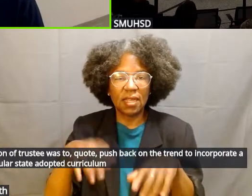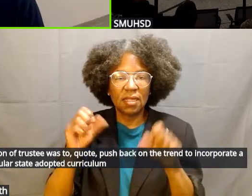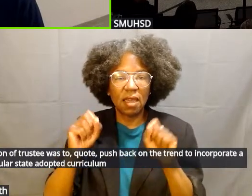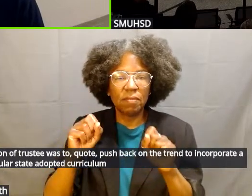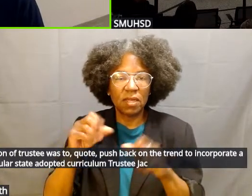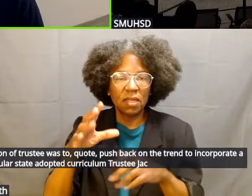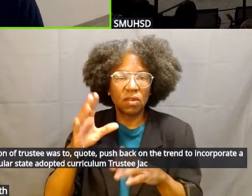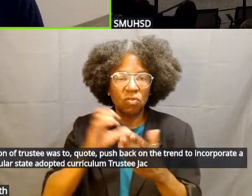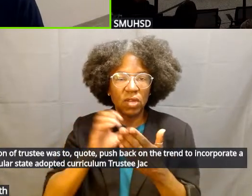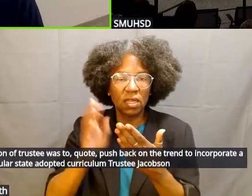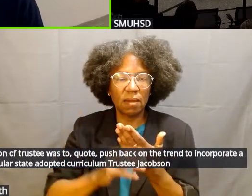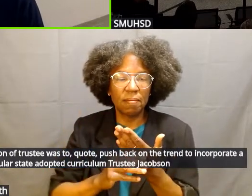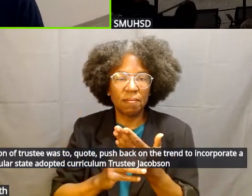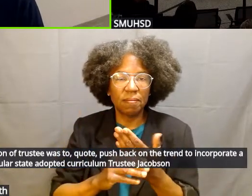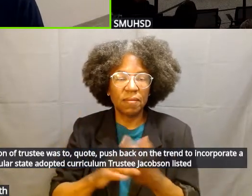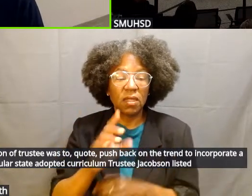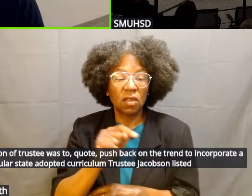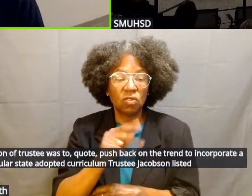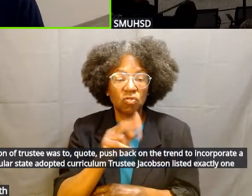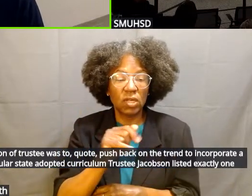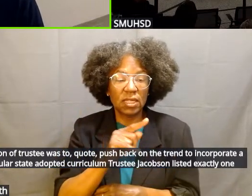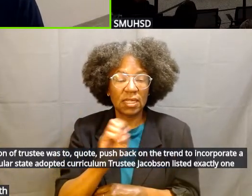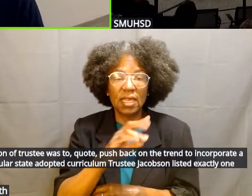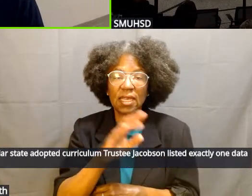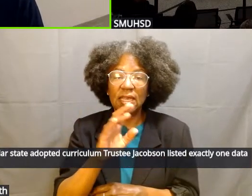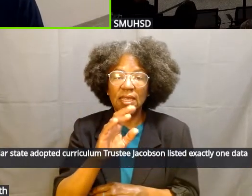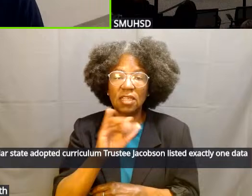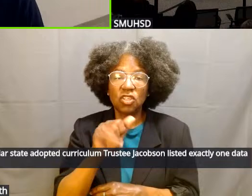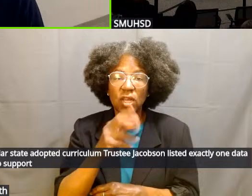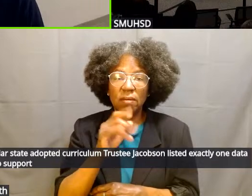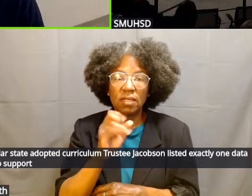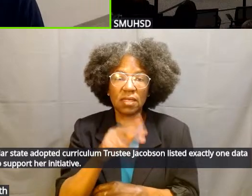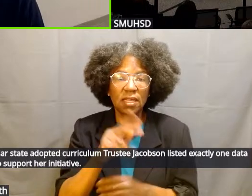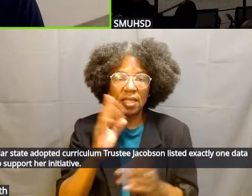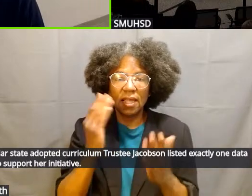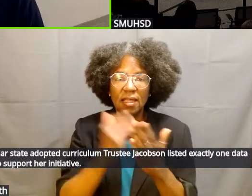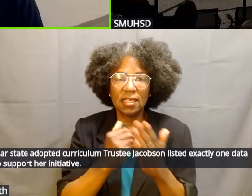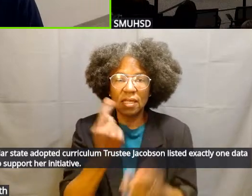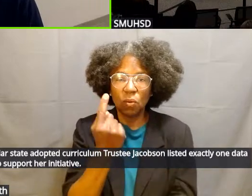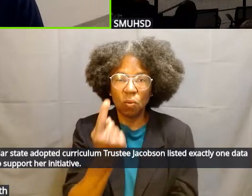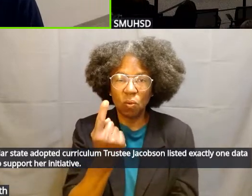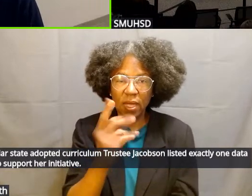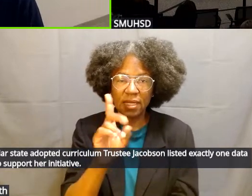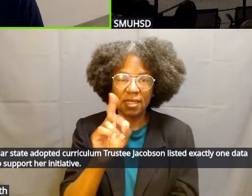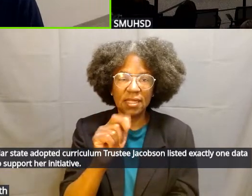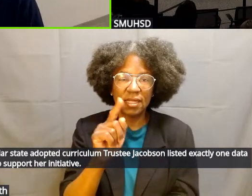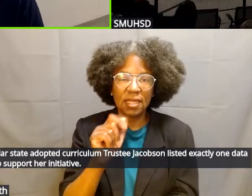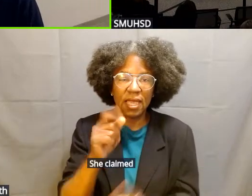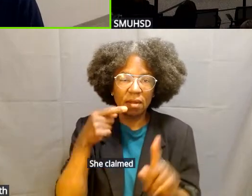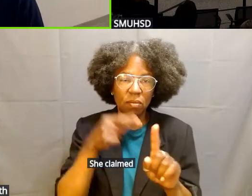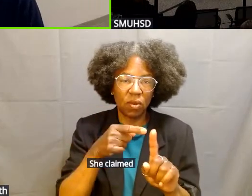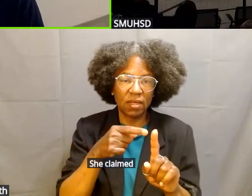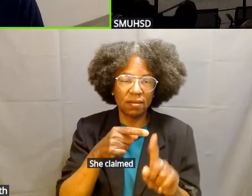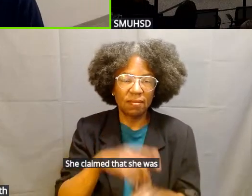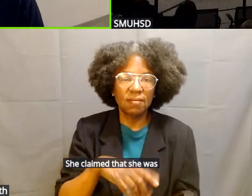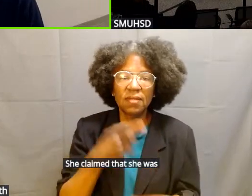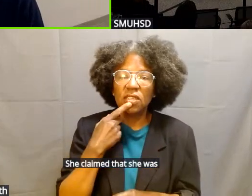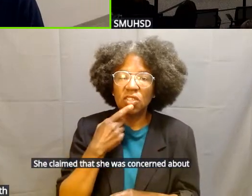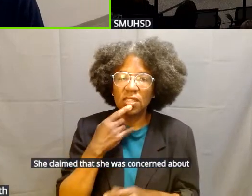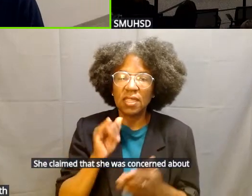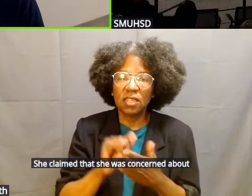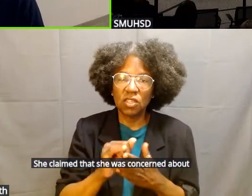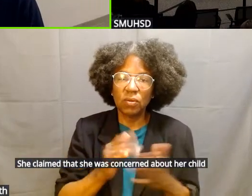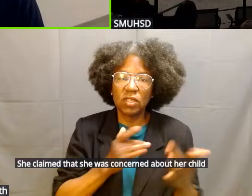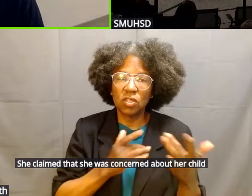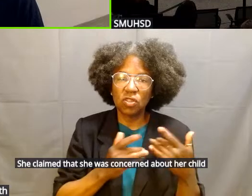Jacobson listed exactly one data point to support her initiative. She claimed that she was concerned about her child's